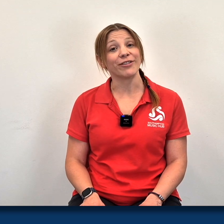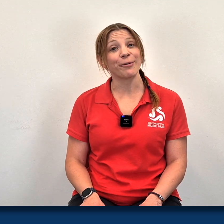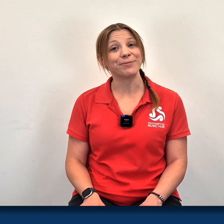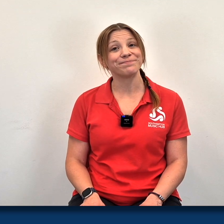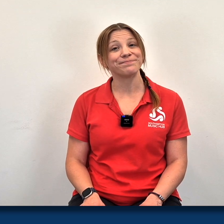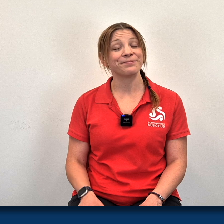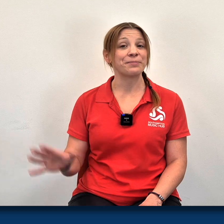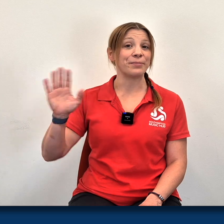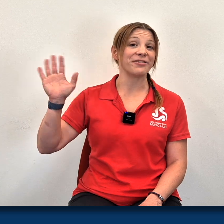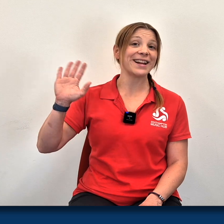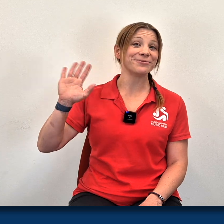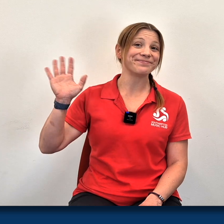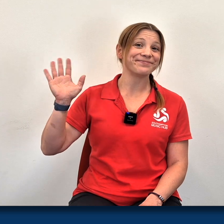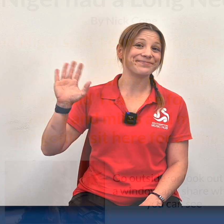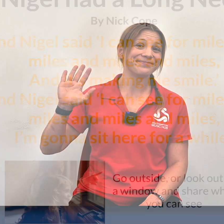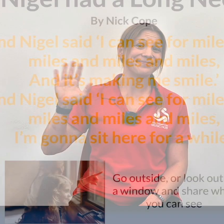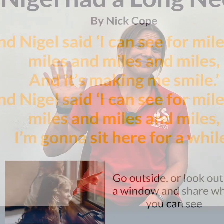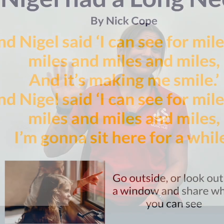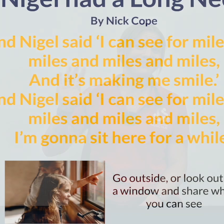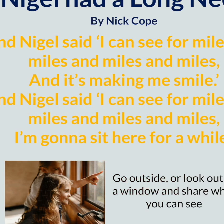at. Bye for now.